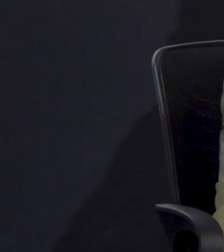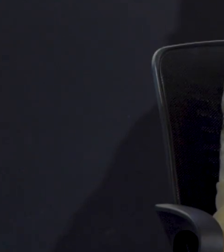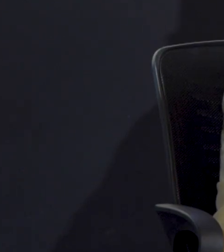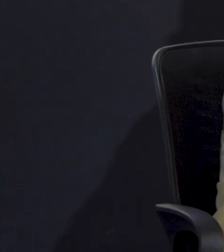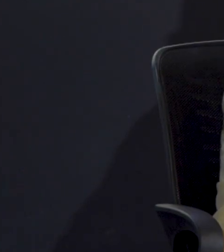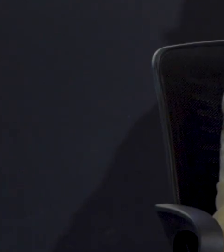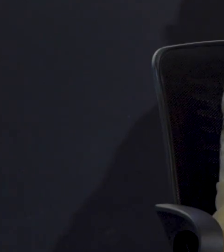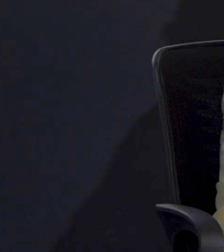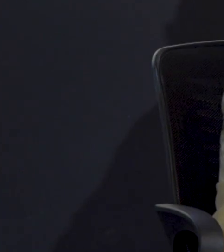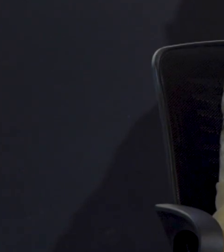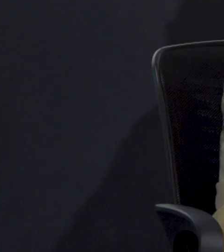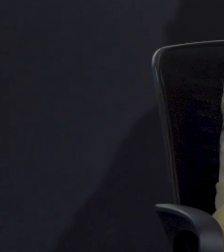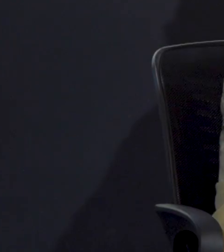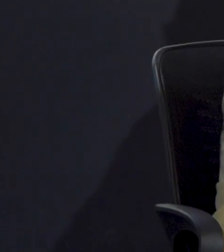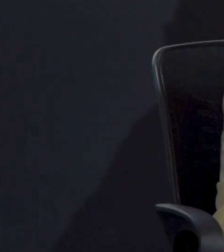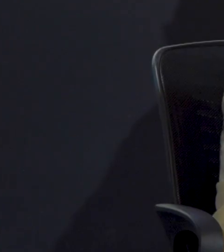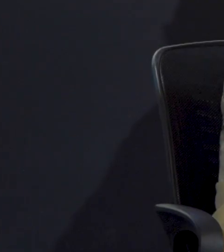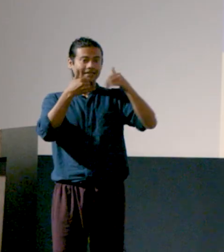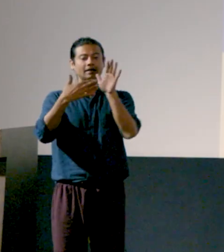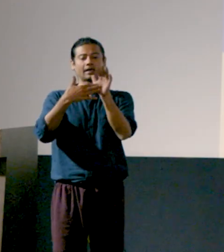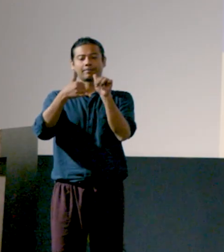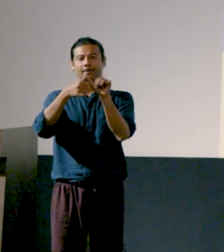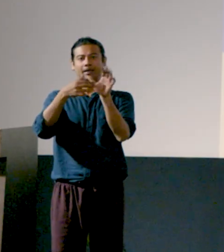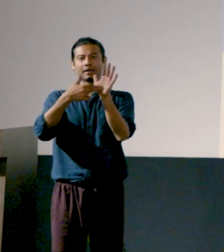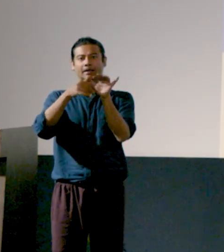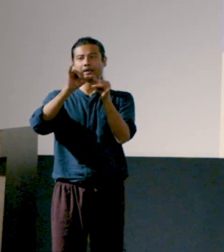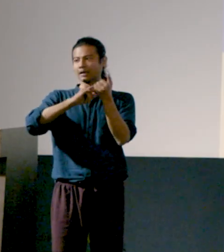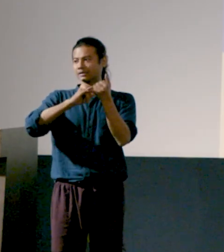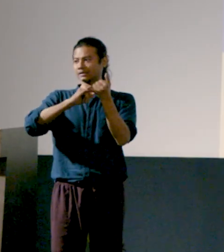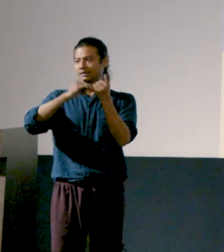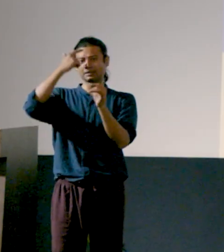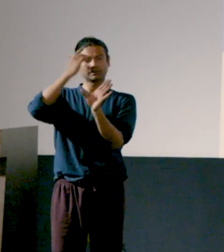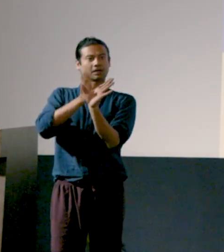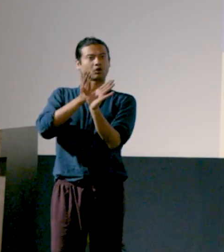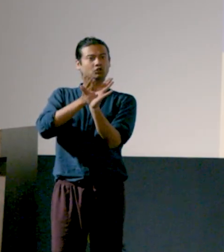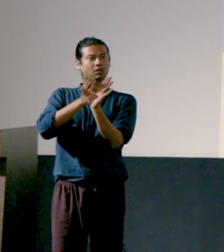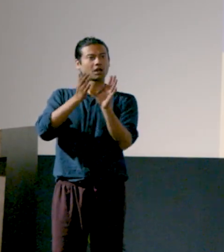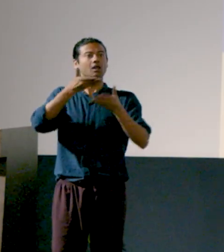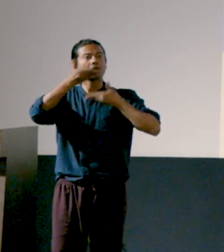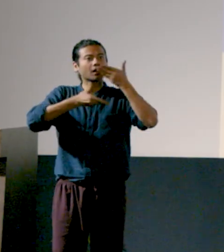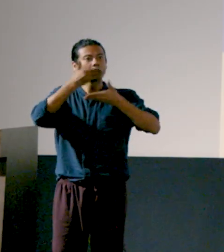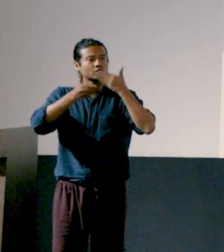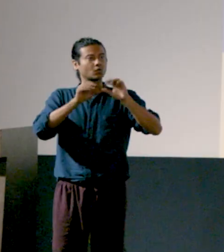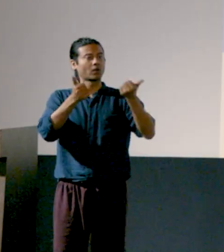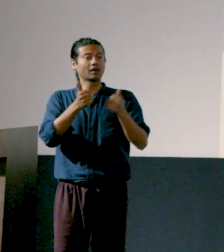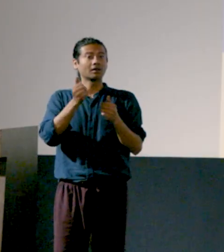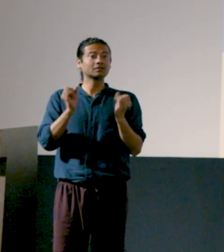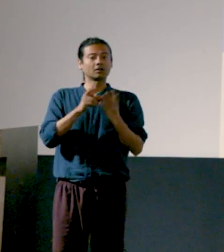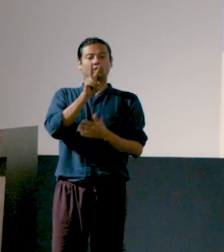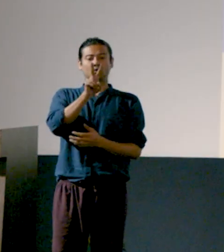is Tele National Mental Health Program. It came in 2023, and it is